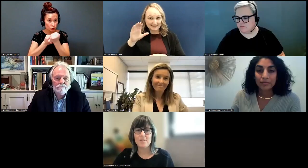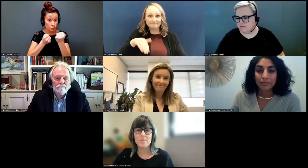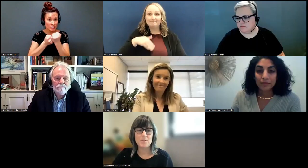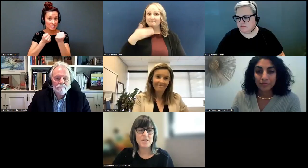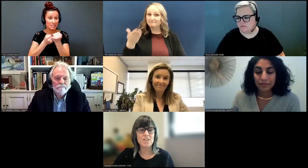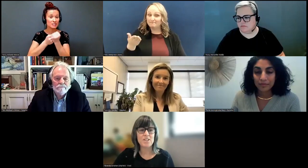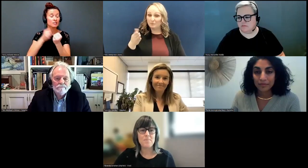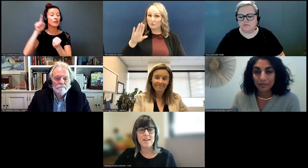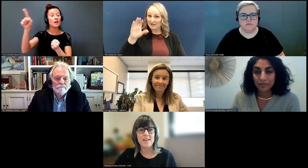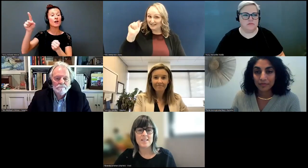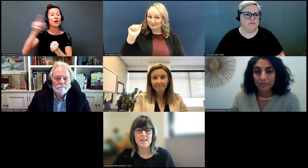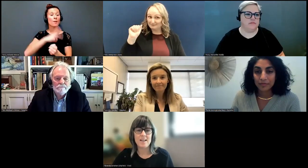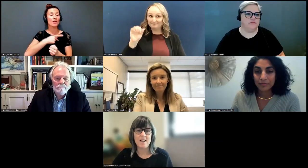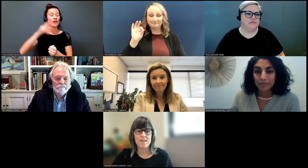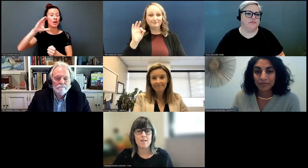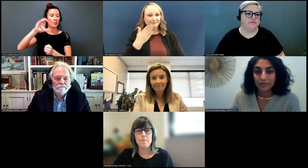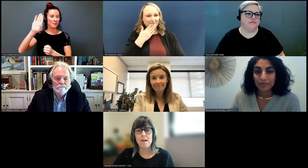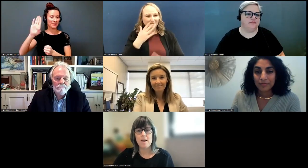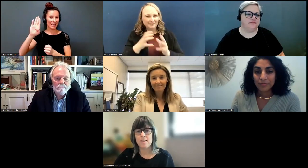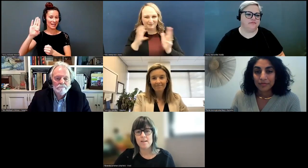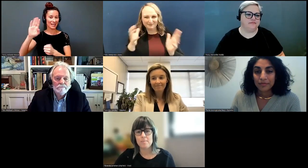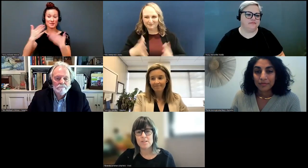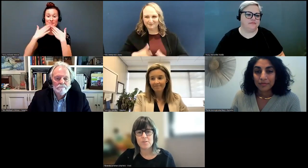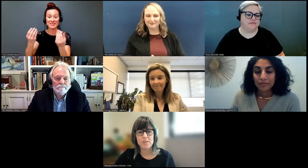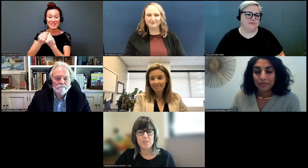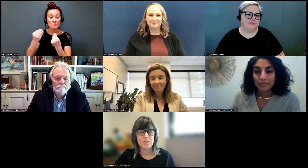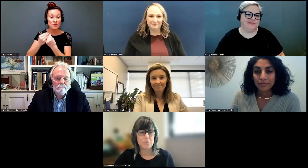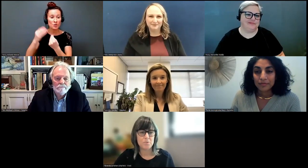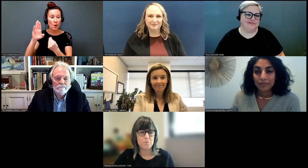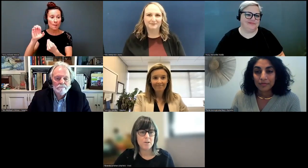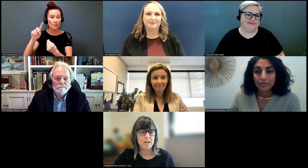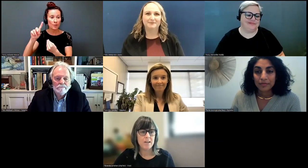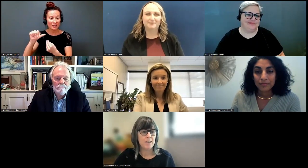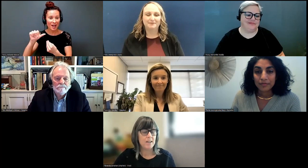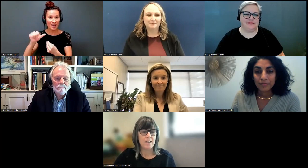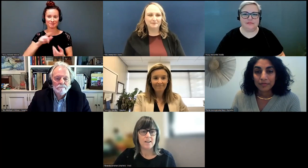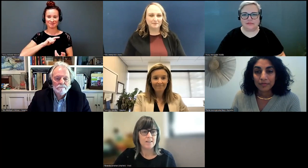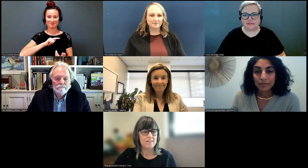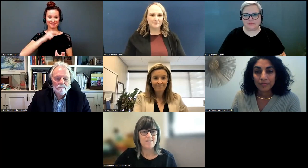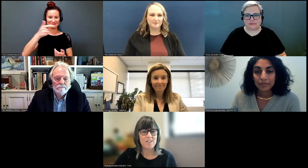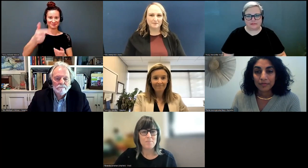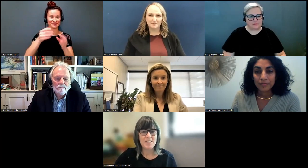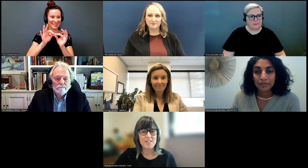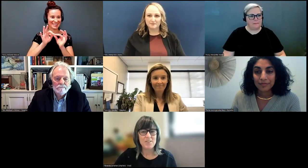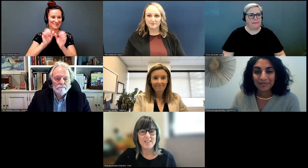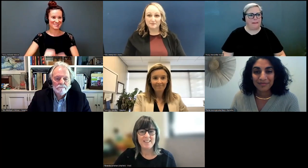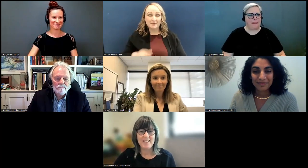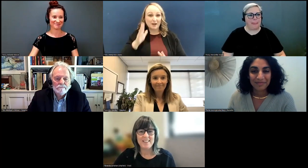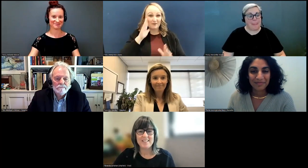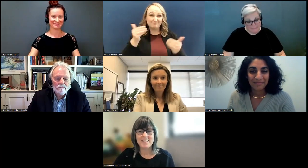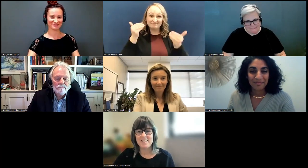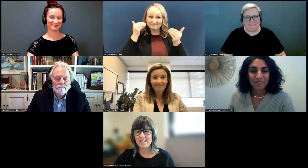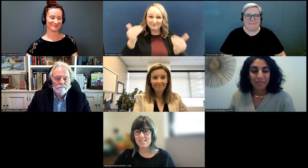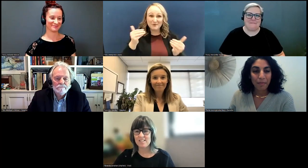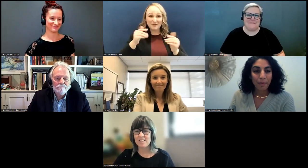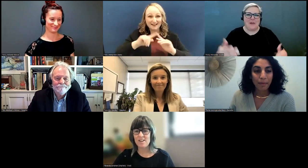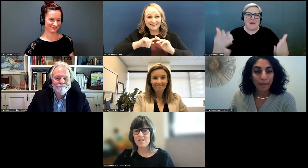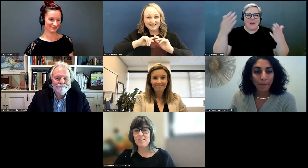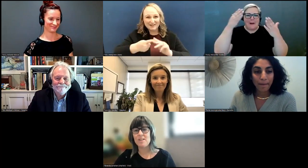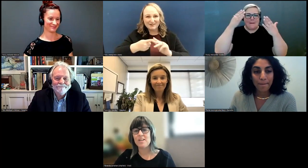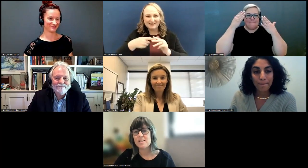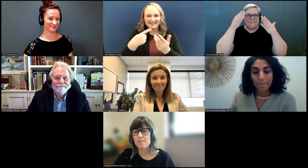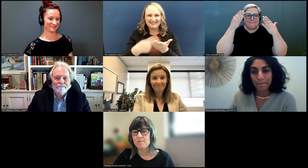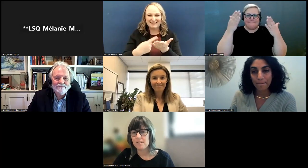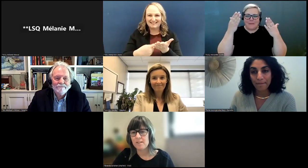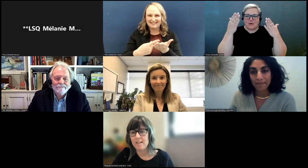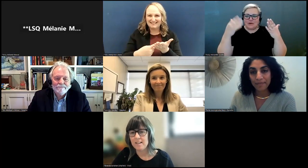Thank you so much, Amanda. I think I'm just going to jump into it and get this discussion started.